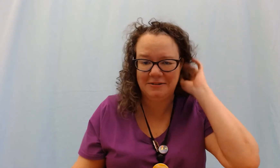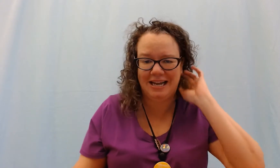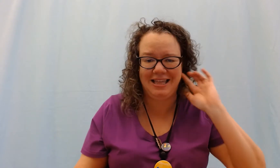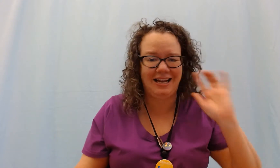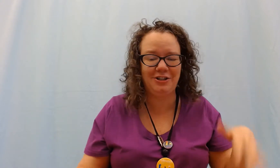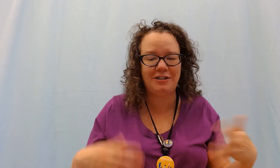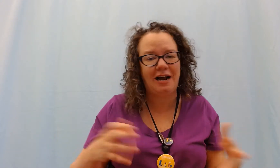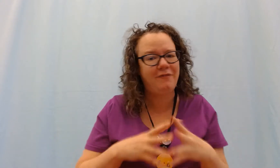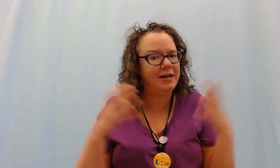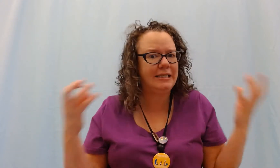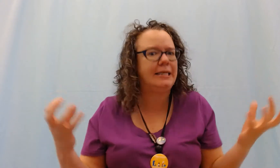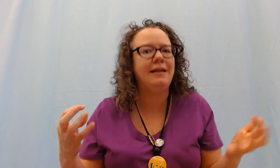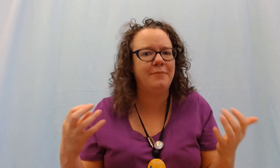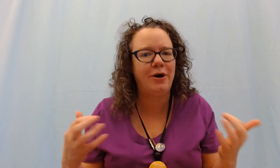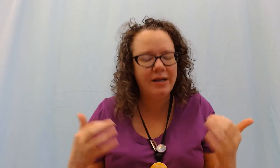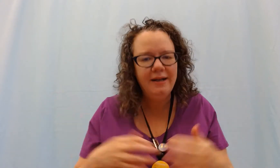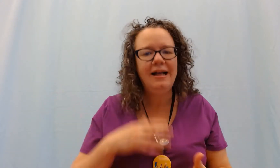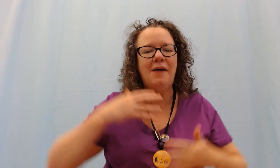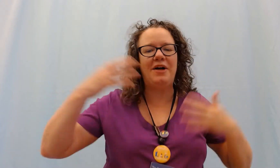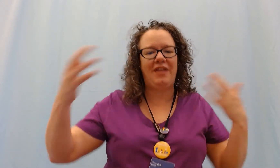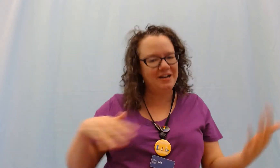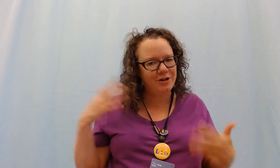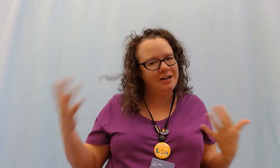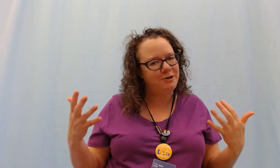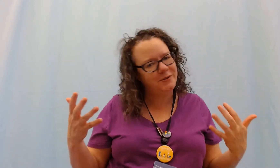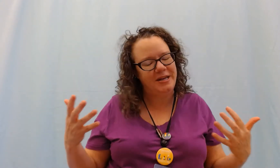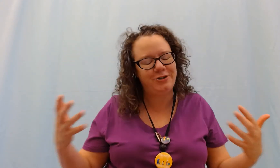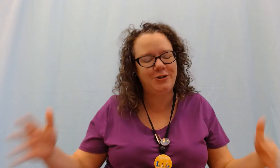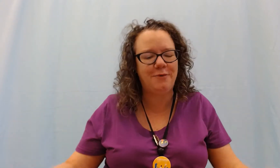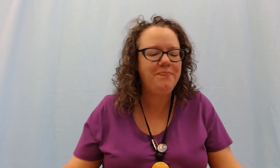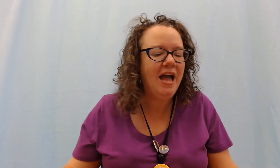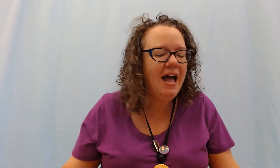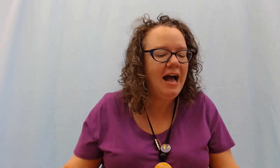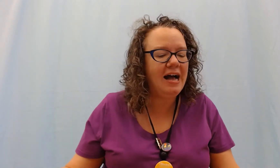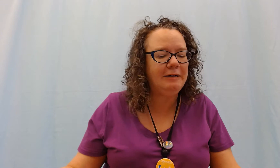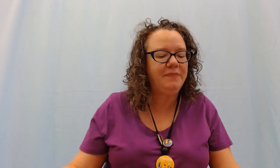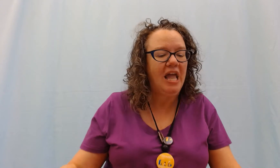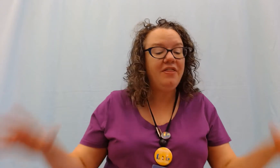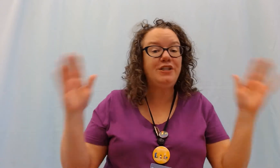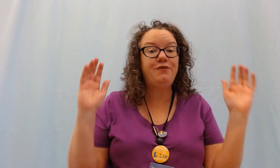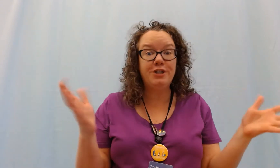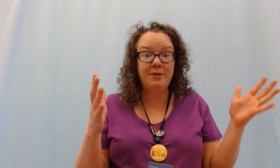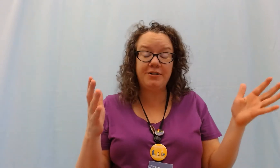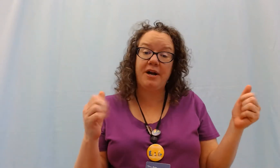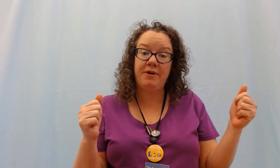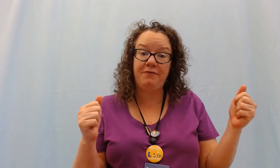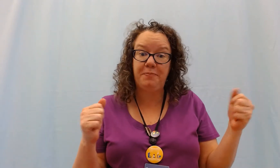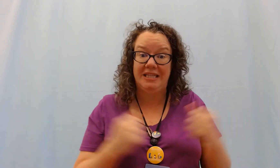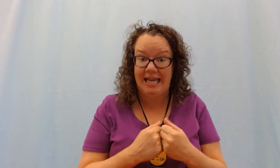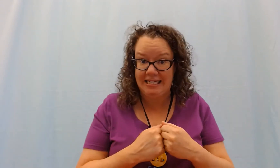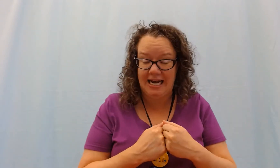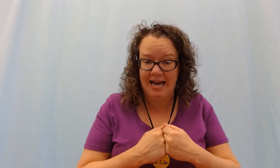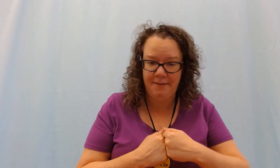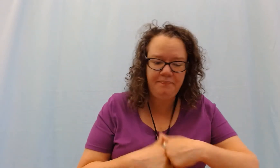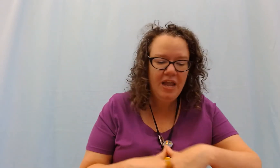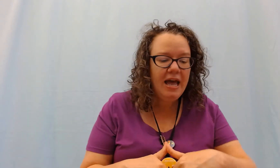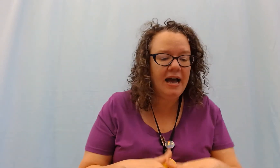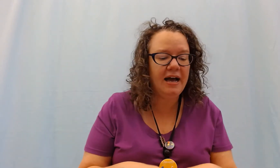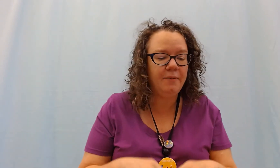I think. I just got very excited about that introduction of speech. So. This first one is a great one for playtime. We're